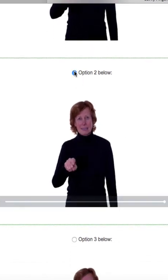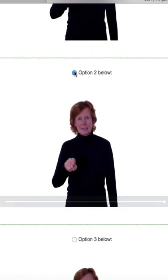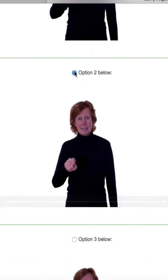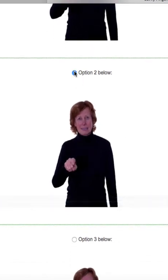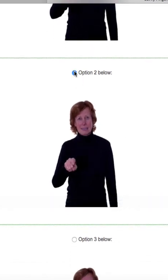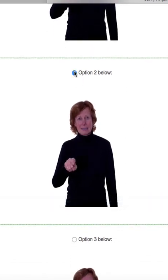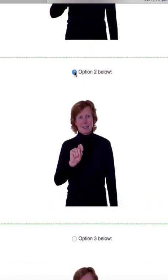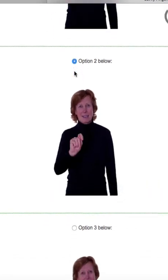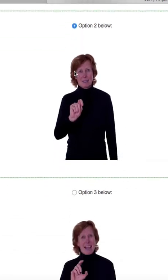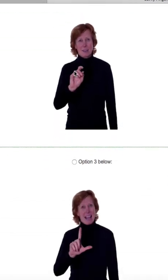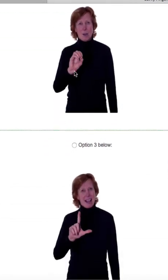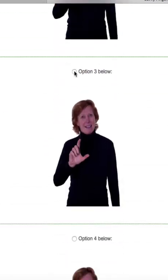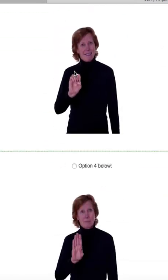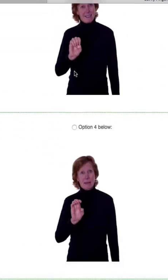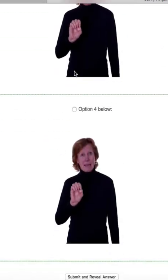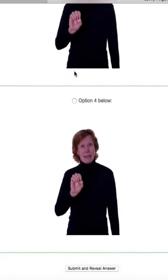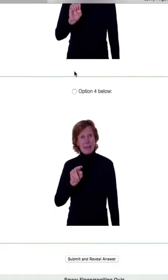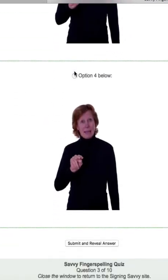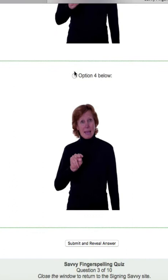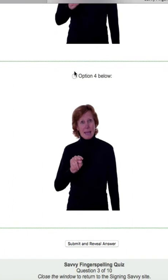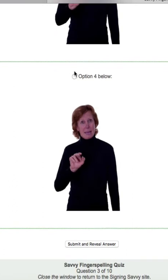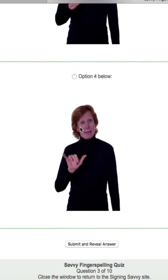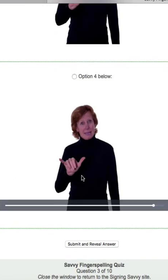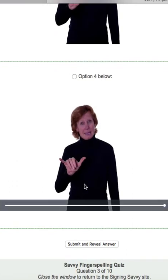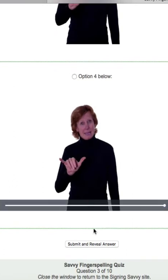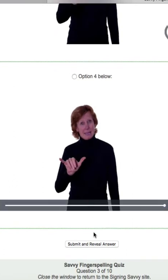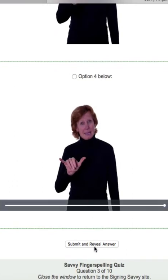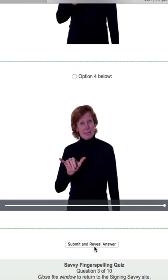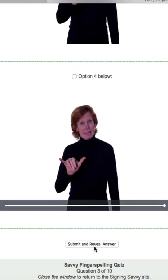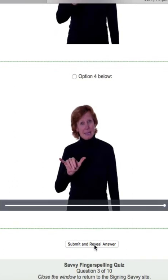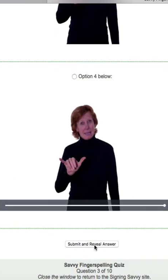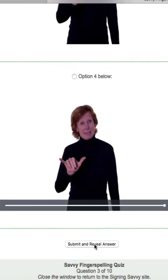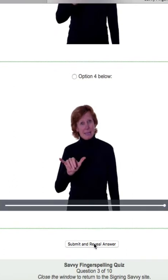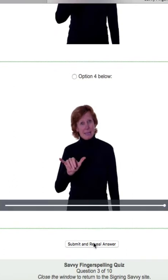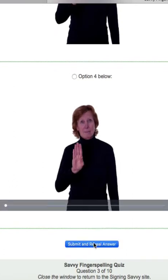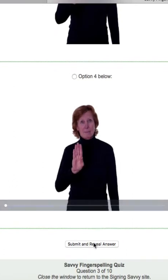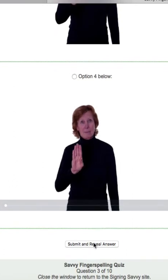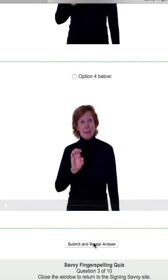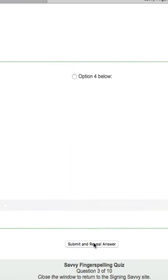it. All right, and then I'm going to submit my answer.